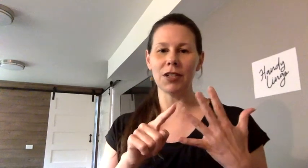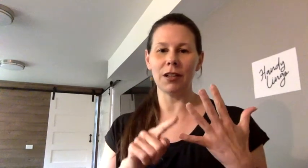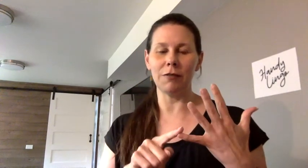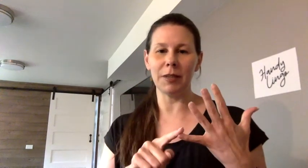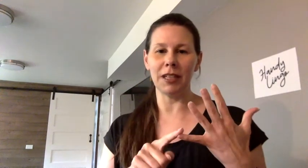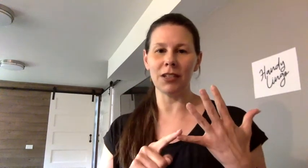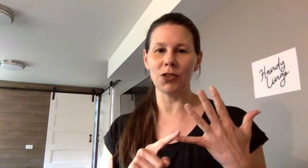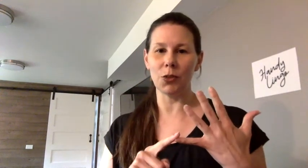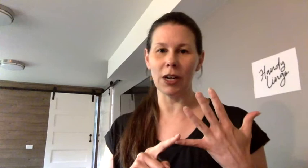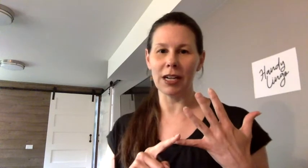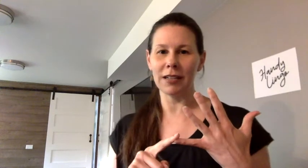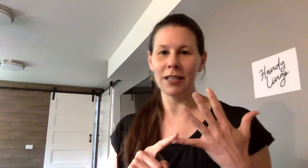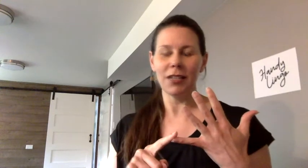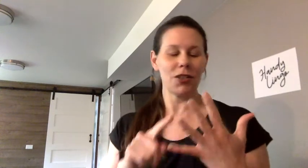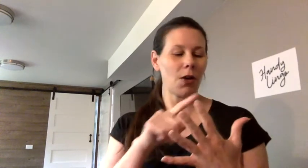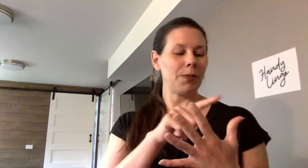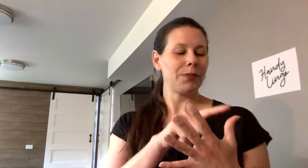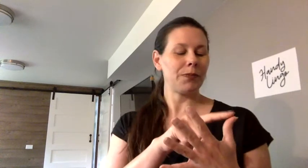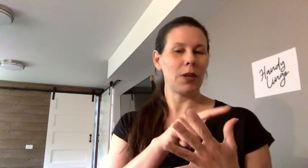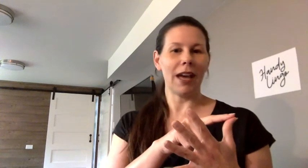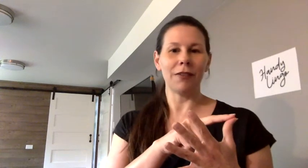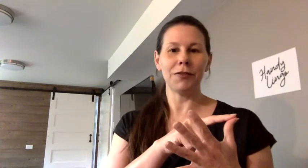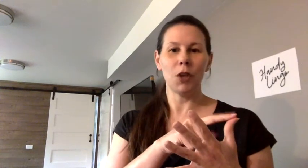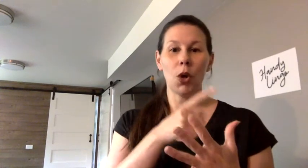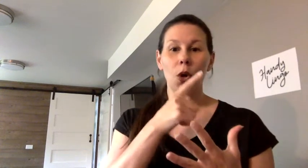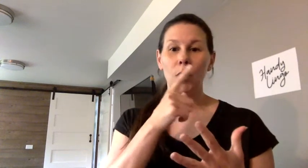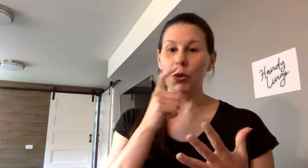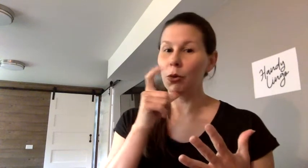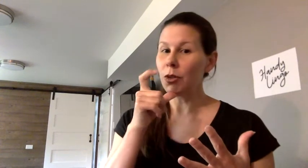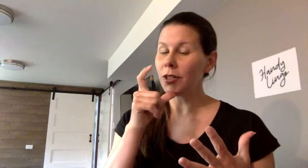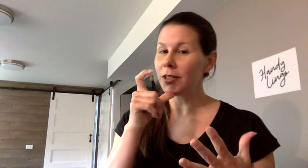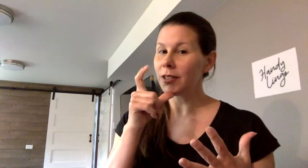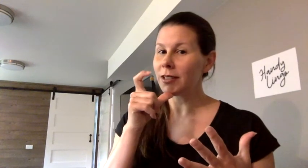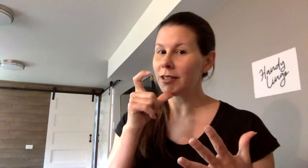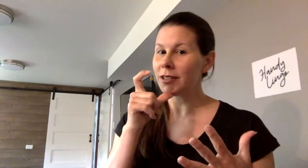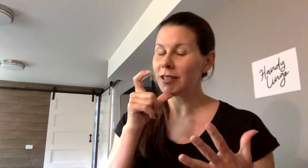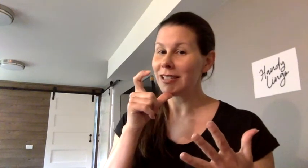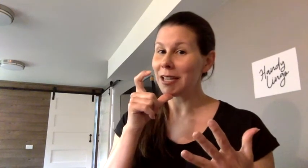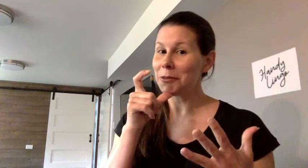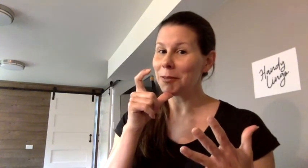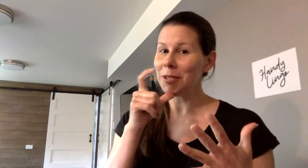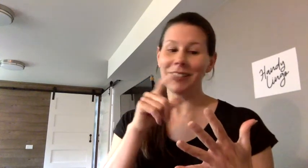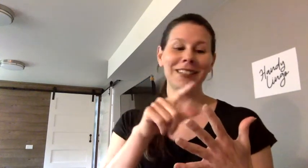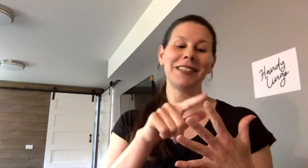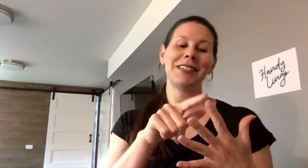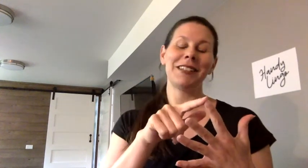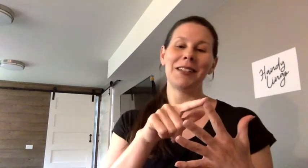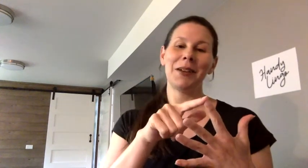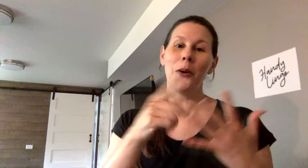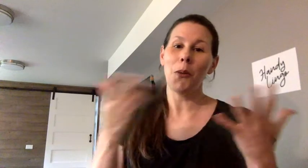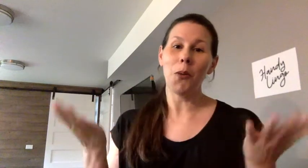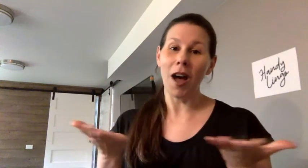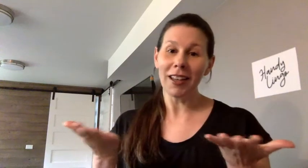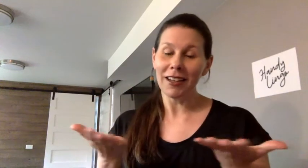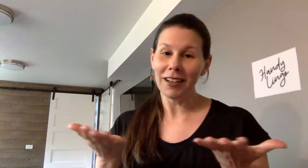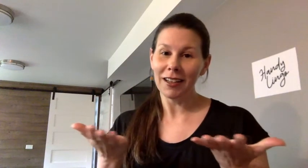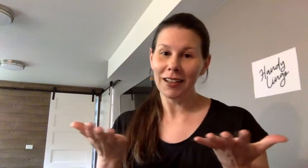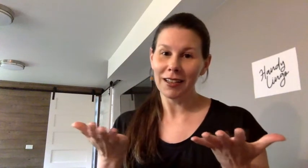of building a story. So we have who, sign it with me, what,